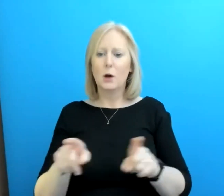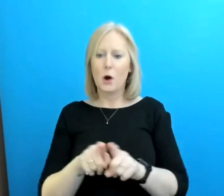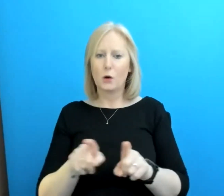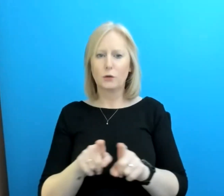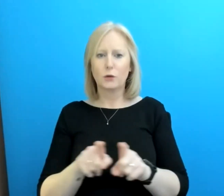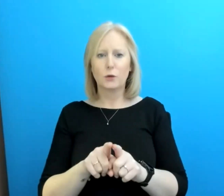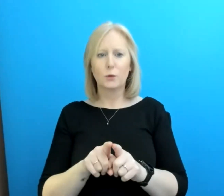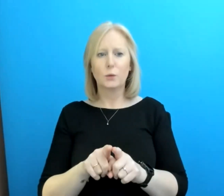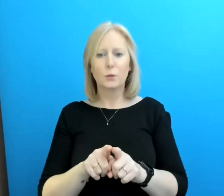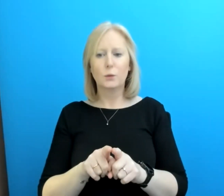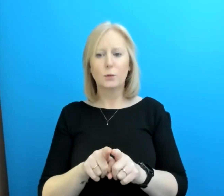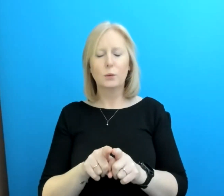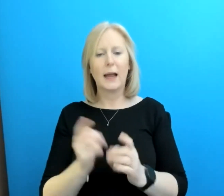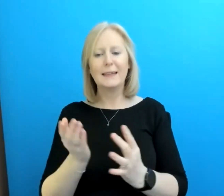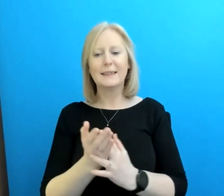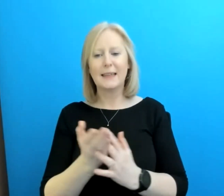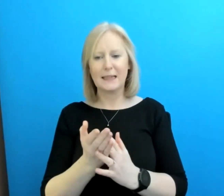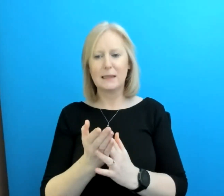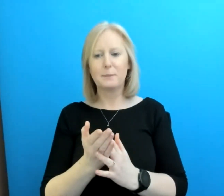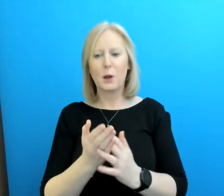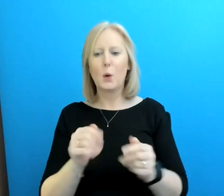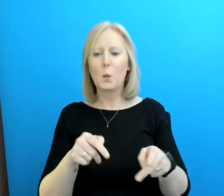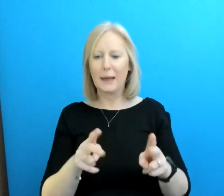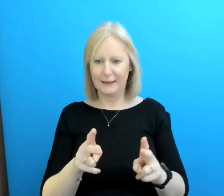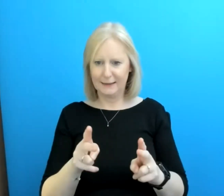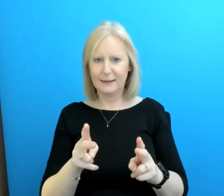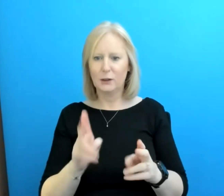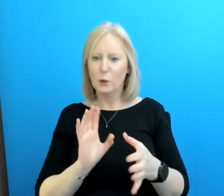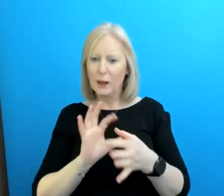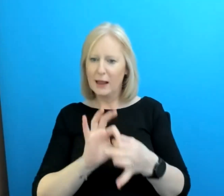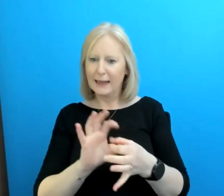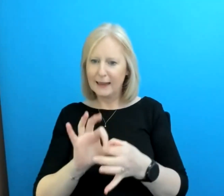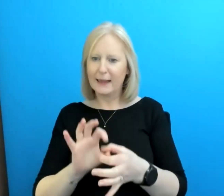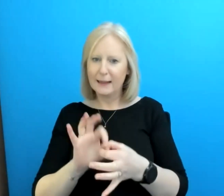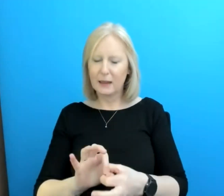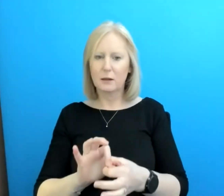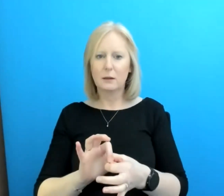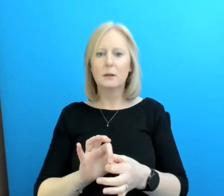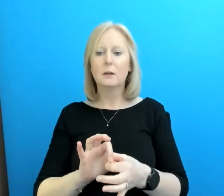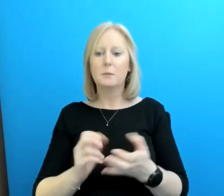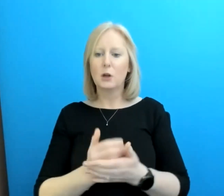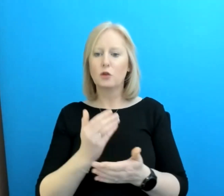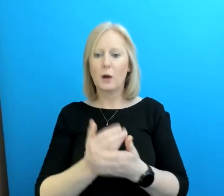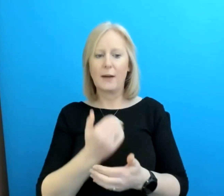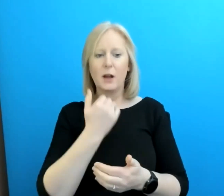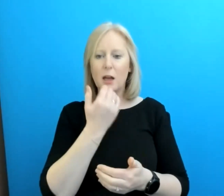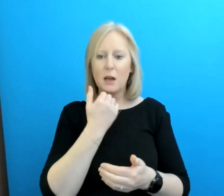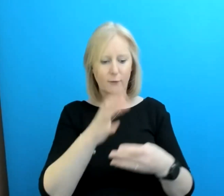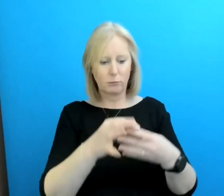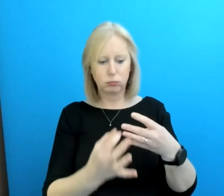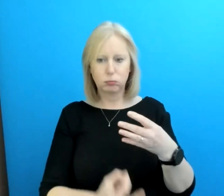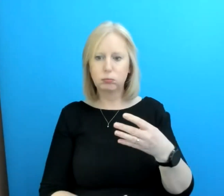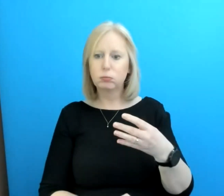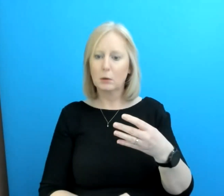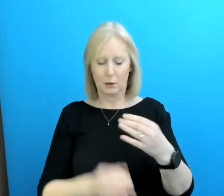accessible channels, so that there's enough out there to ensure that people can contribute in the format that